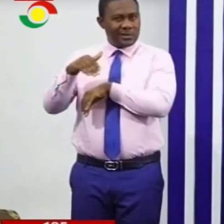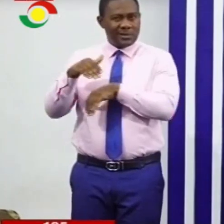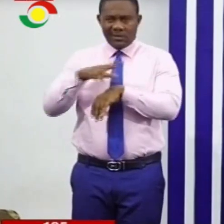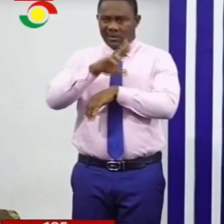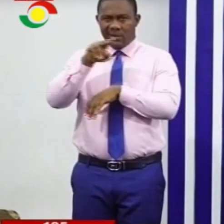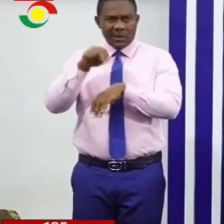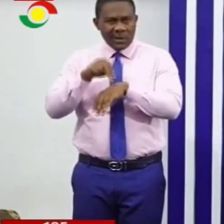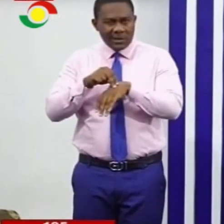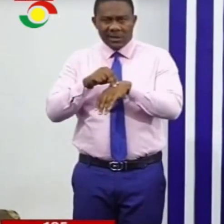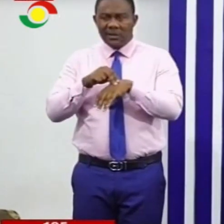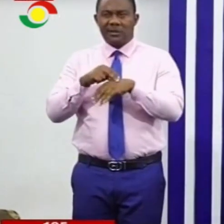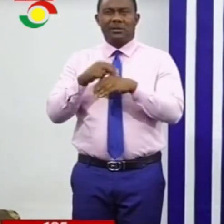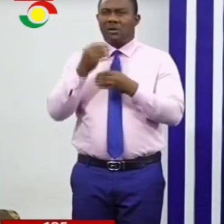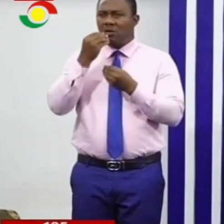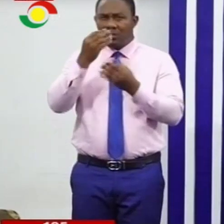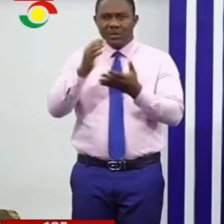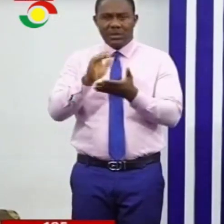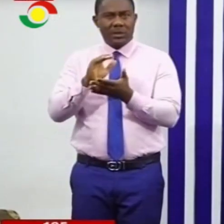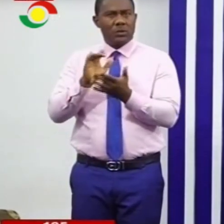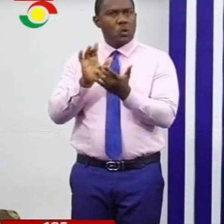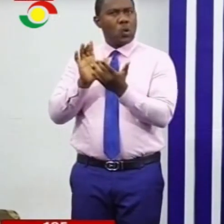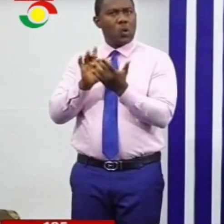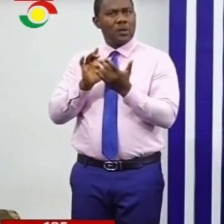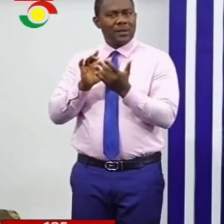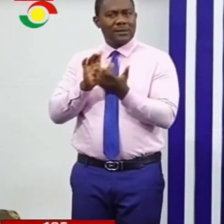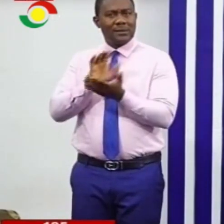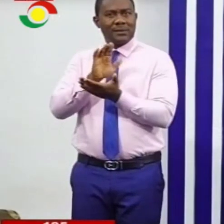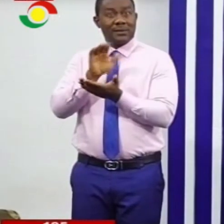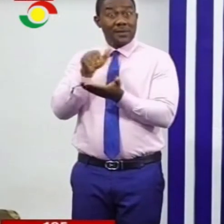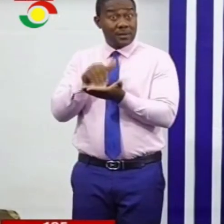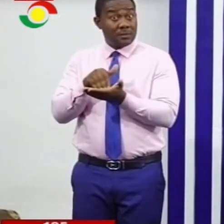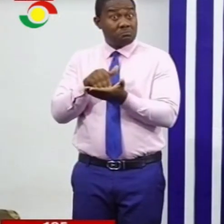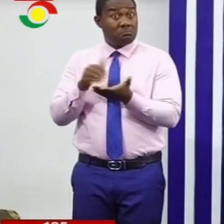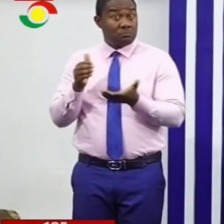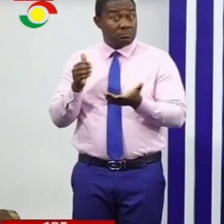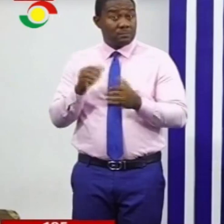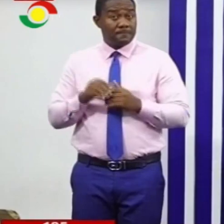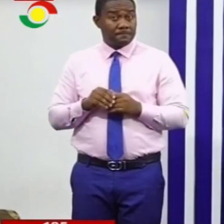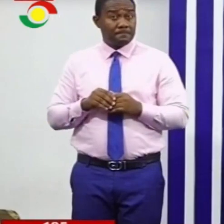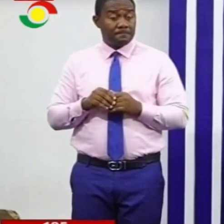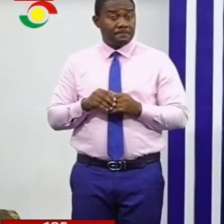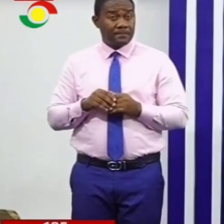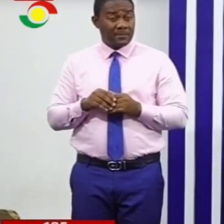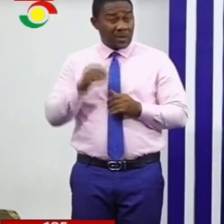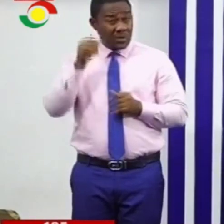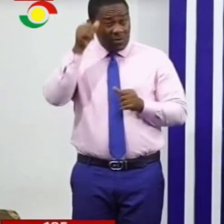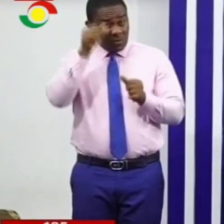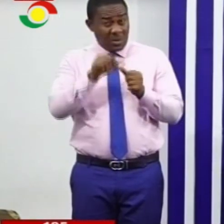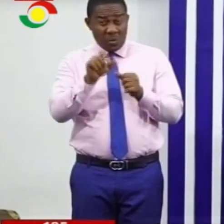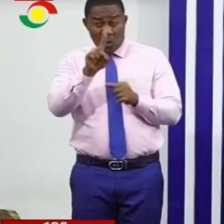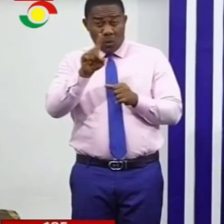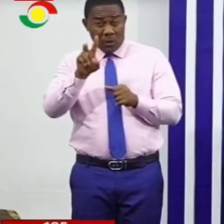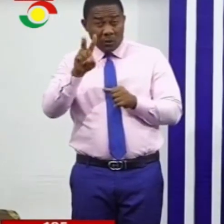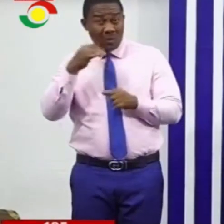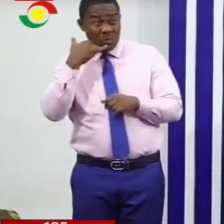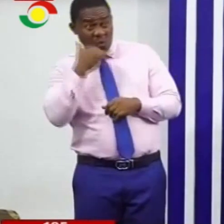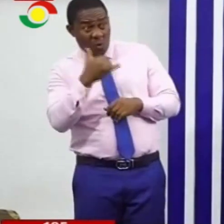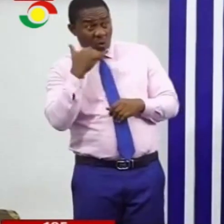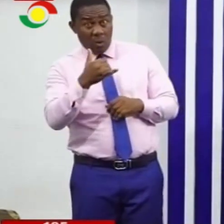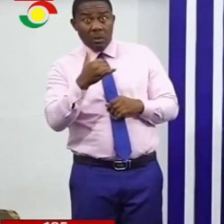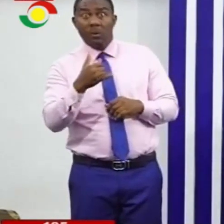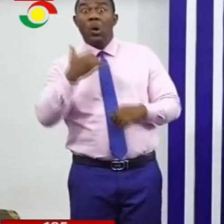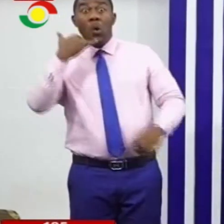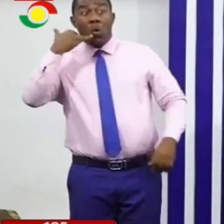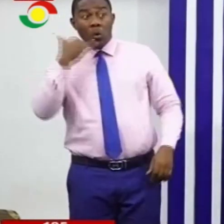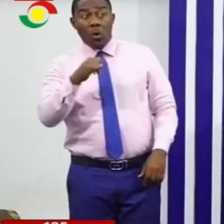information contact center. Now, colleagues, we have already announced the use of the national emergency contact number 112. So you call